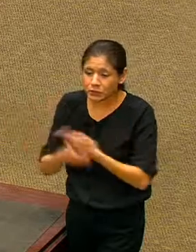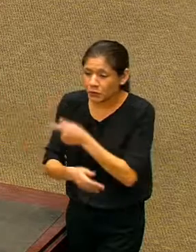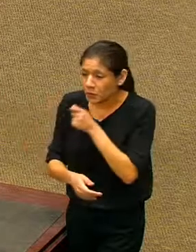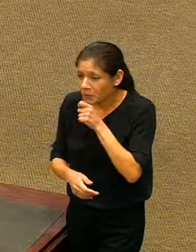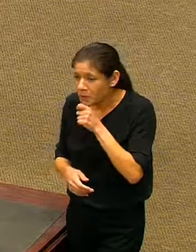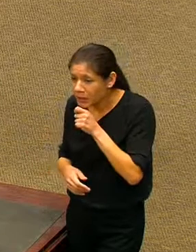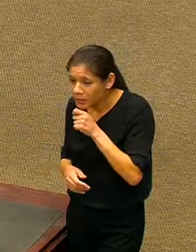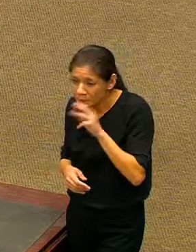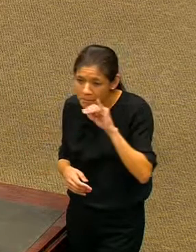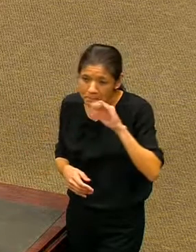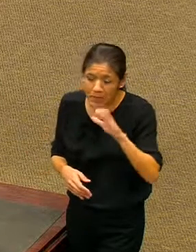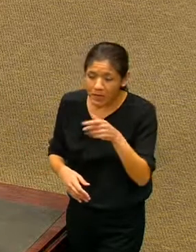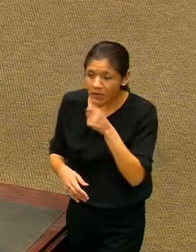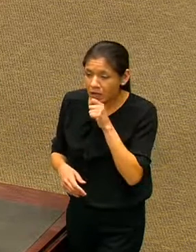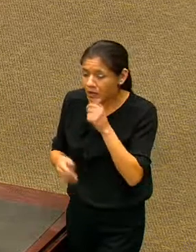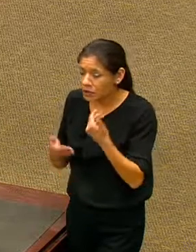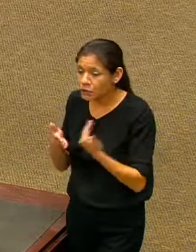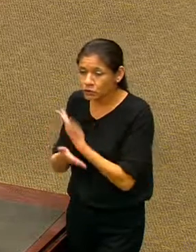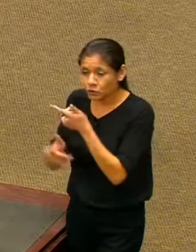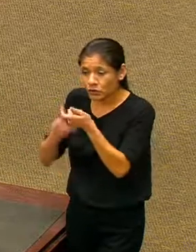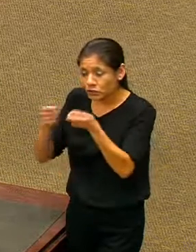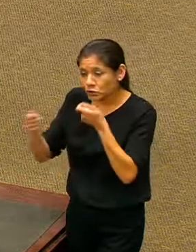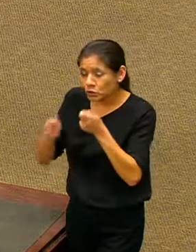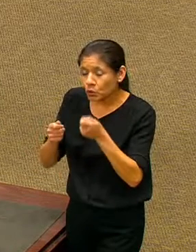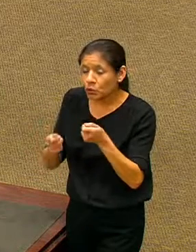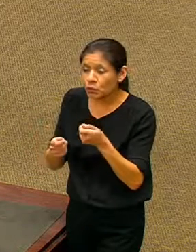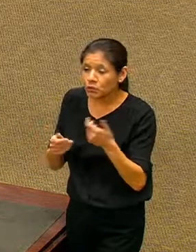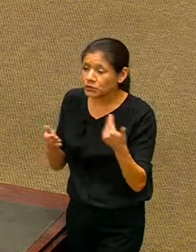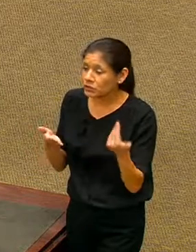microphones, new controls, and new